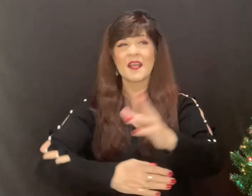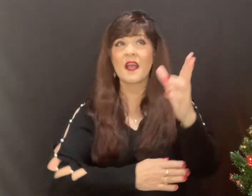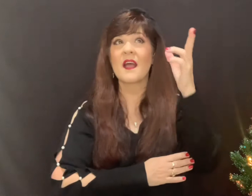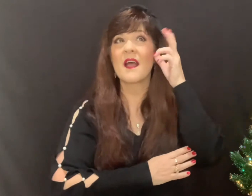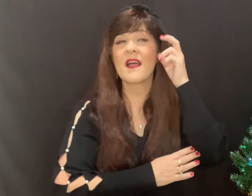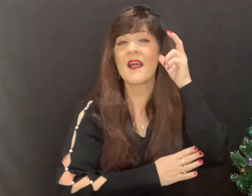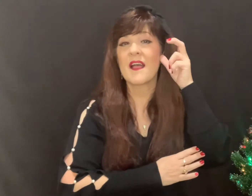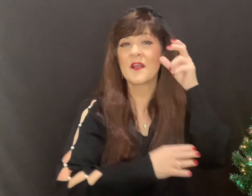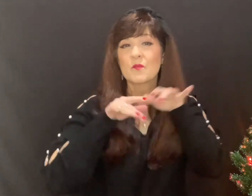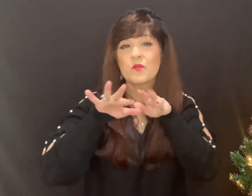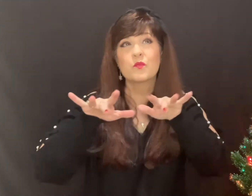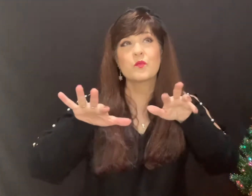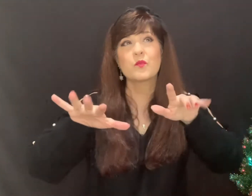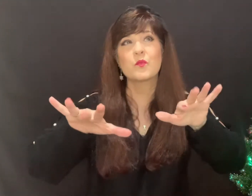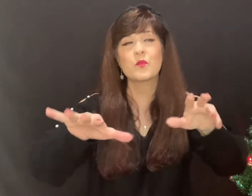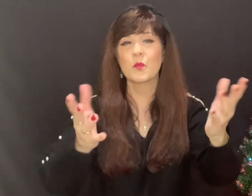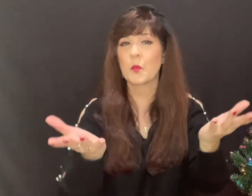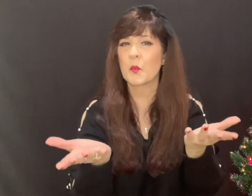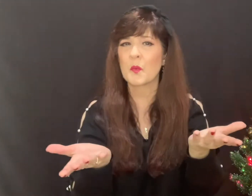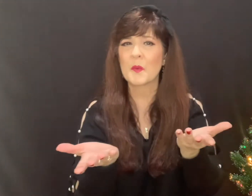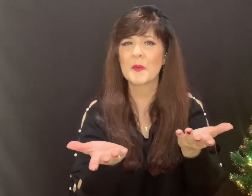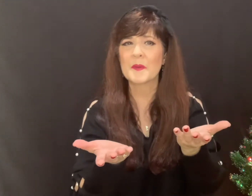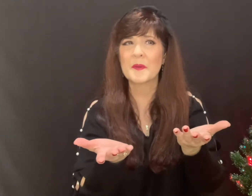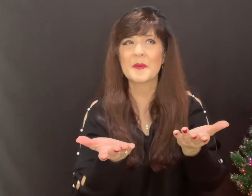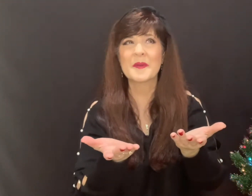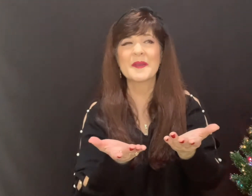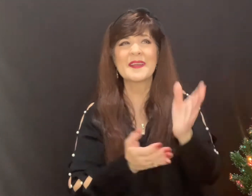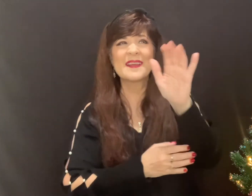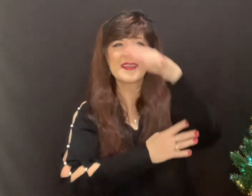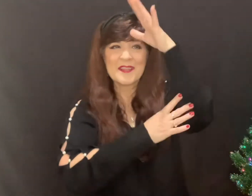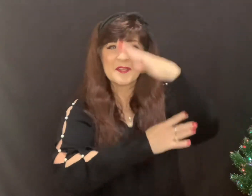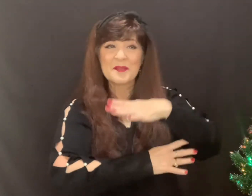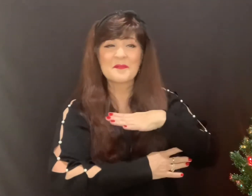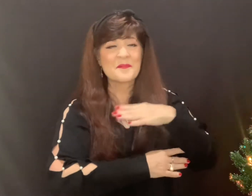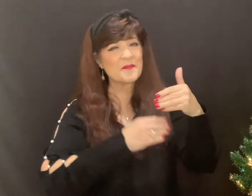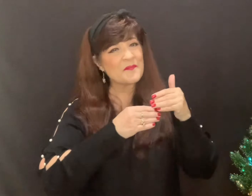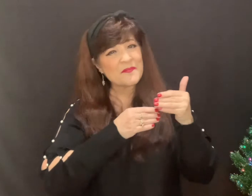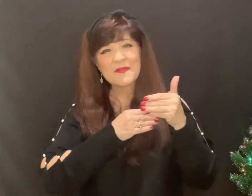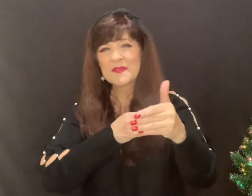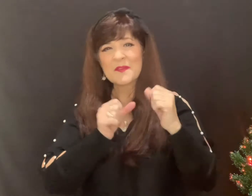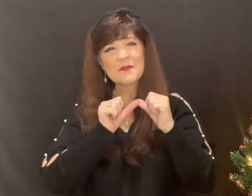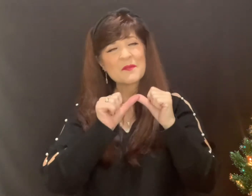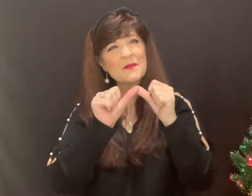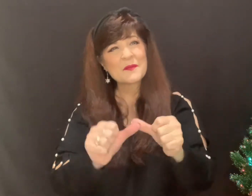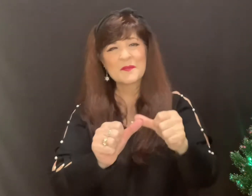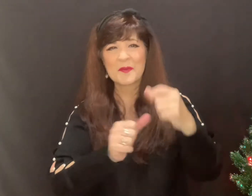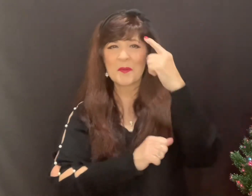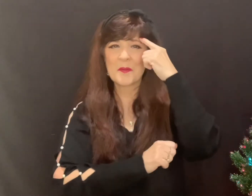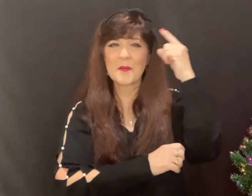they say. That man will live forevermore